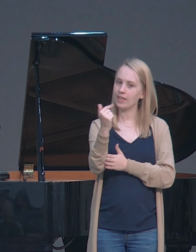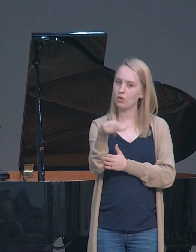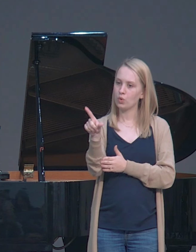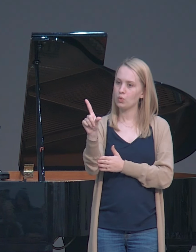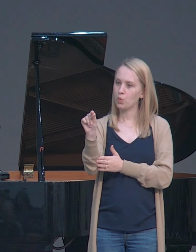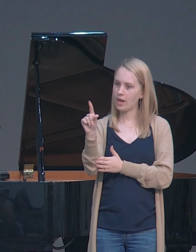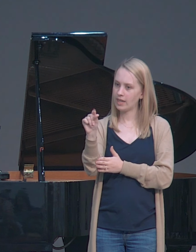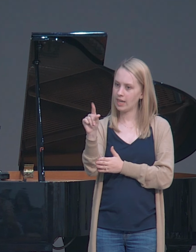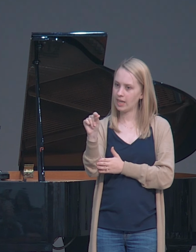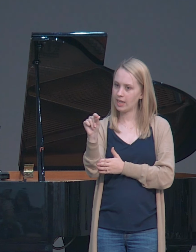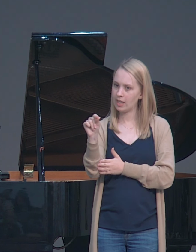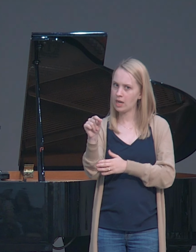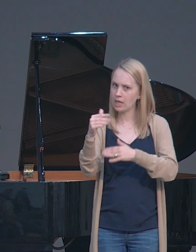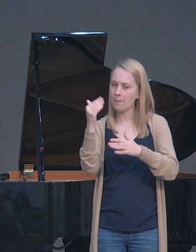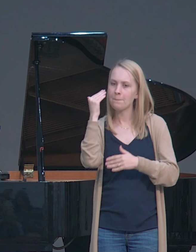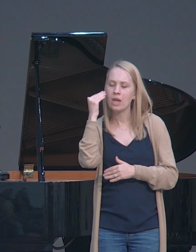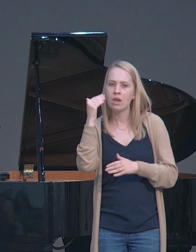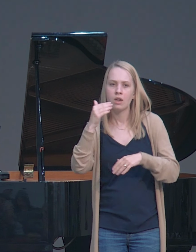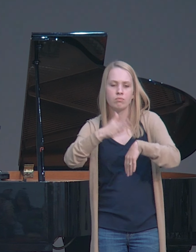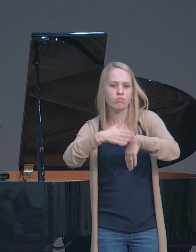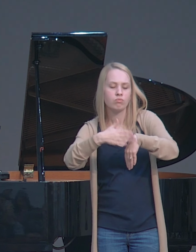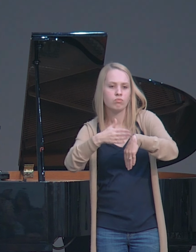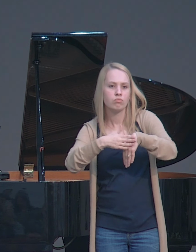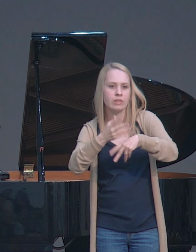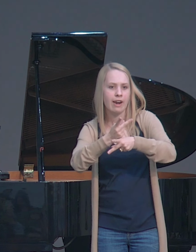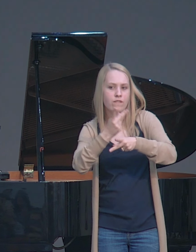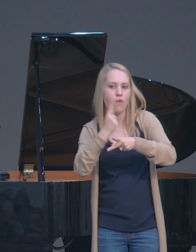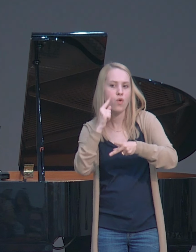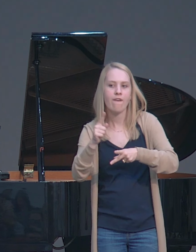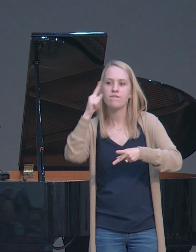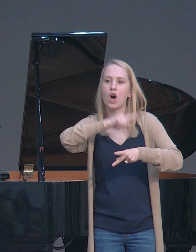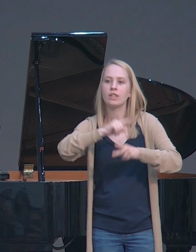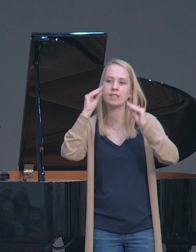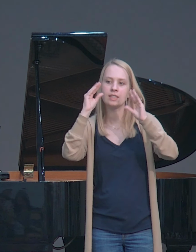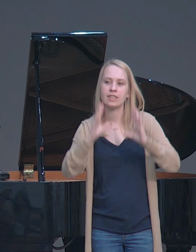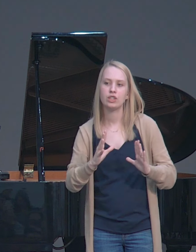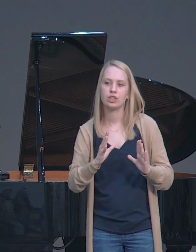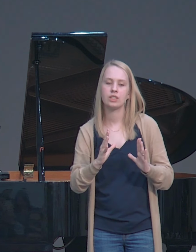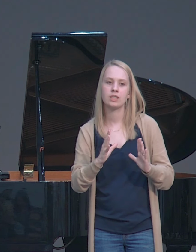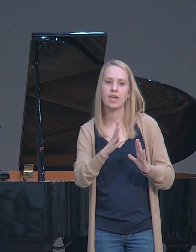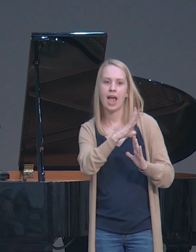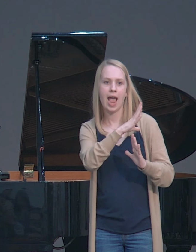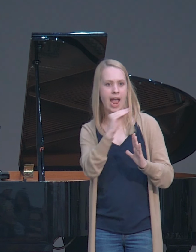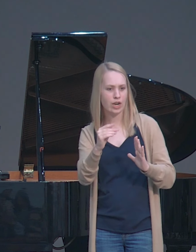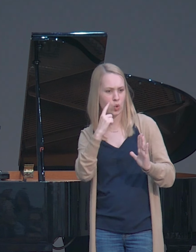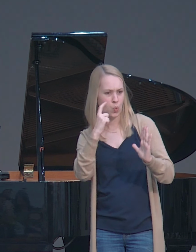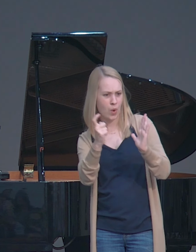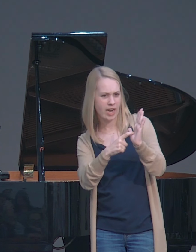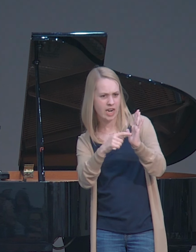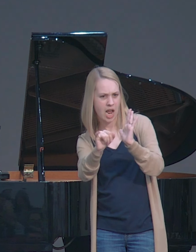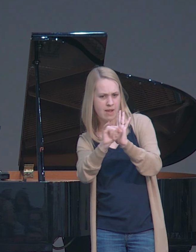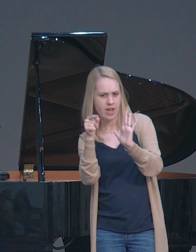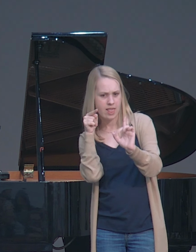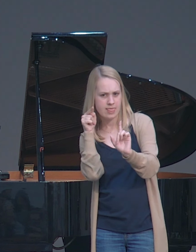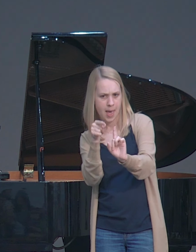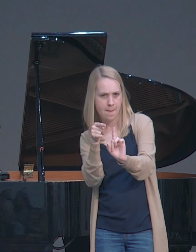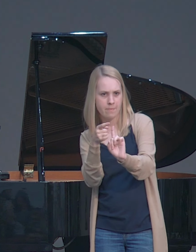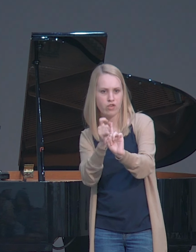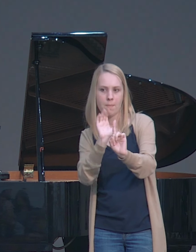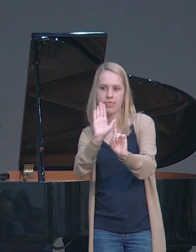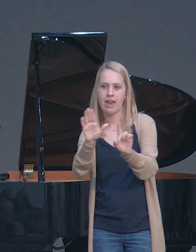15 to 20, to beware of false prophets and to, what? Recognize them by their